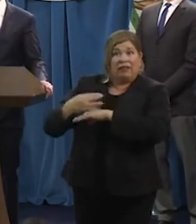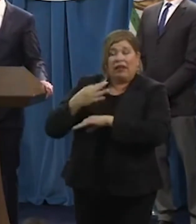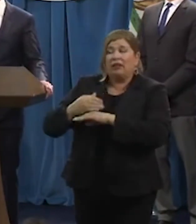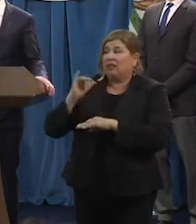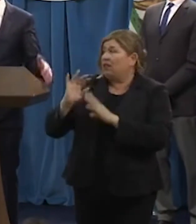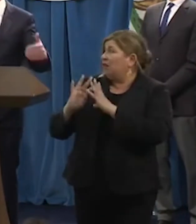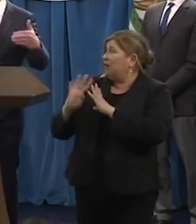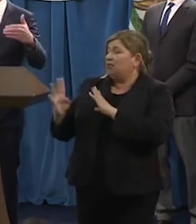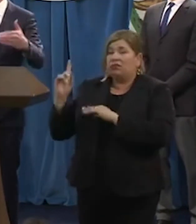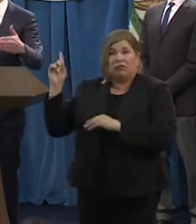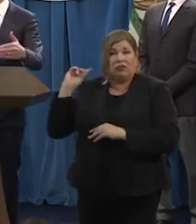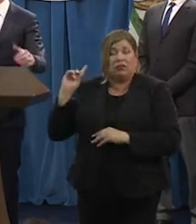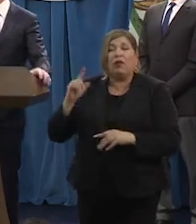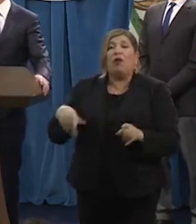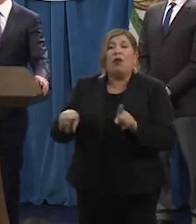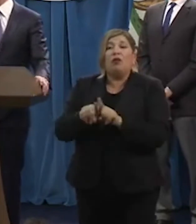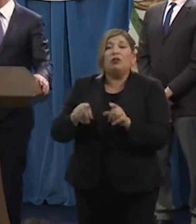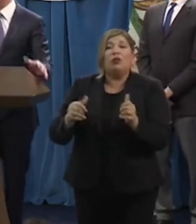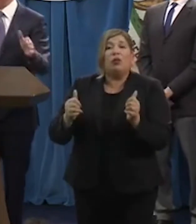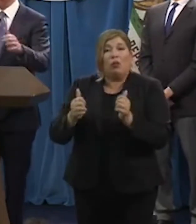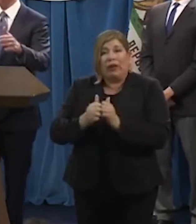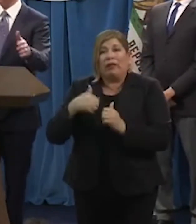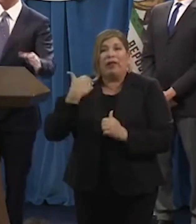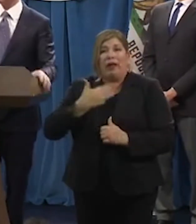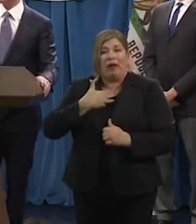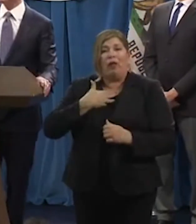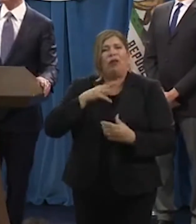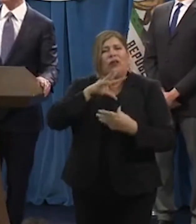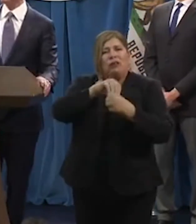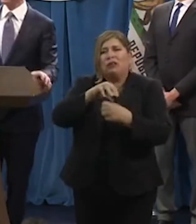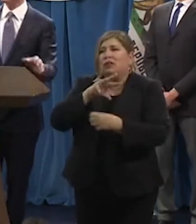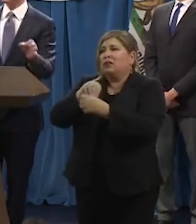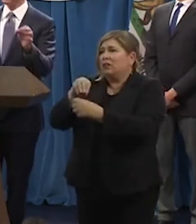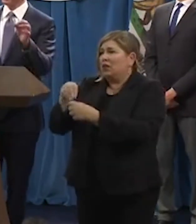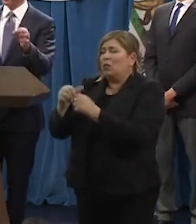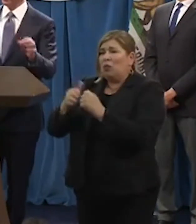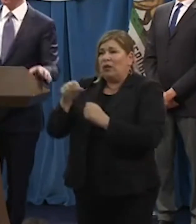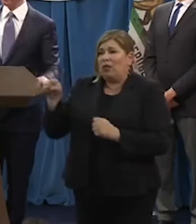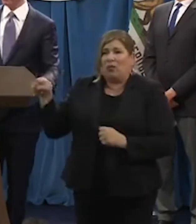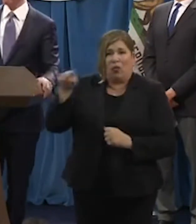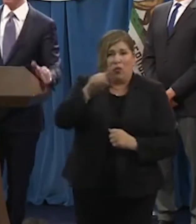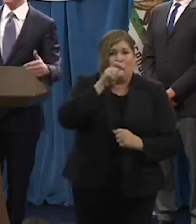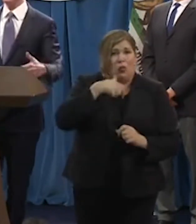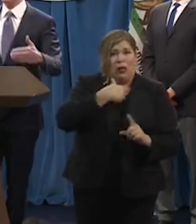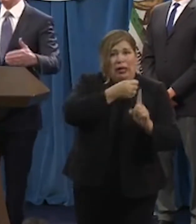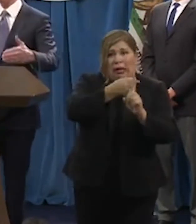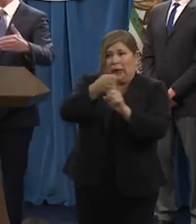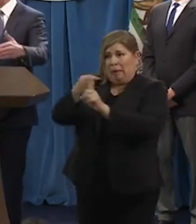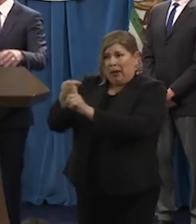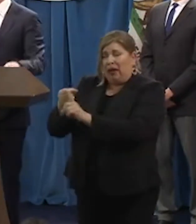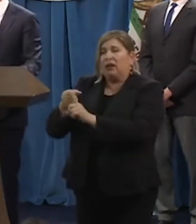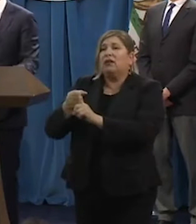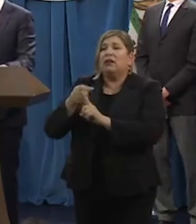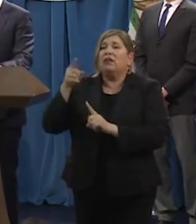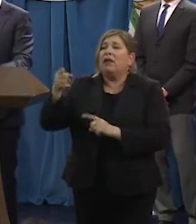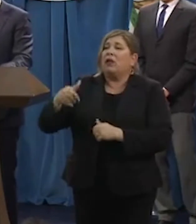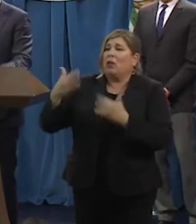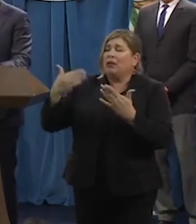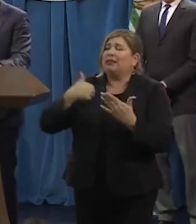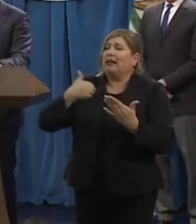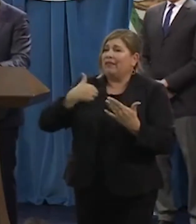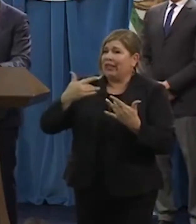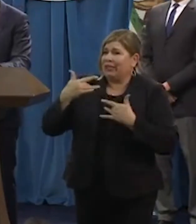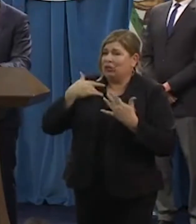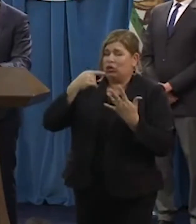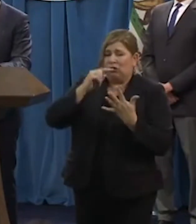me, but with the direct engagement of those individuals that would be impacted. They raised enough legitimate concerns and